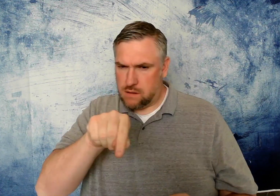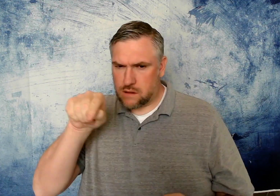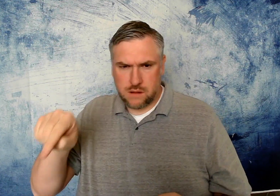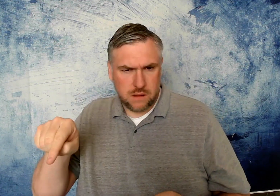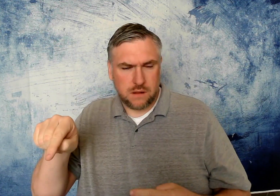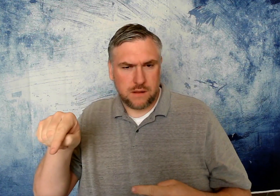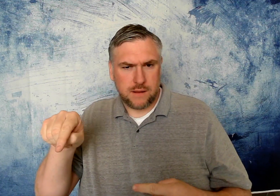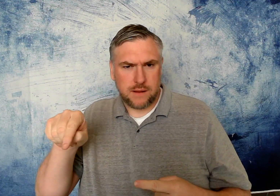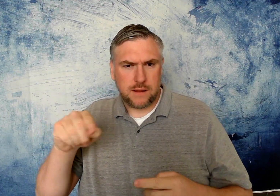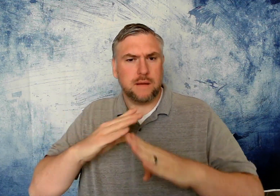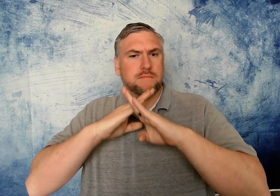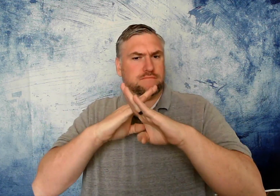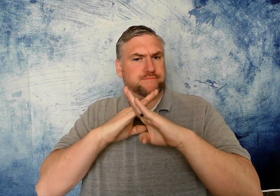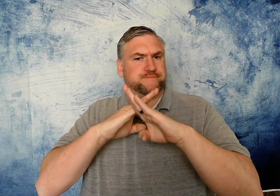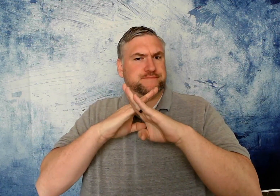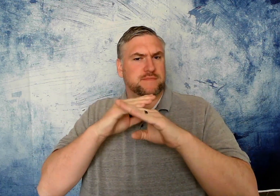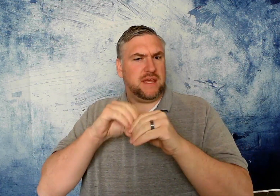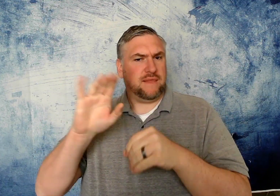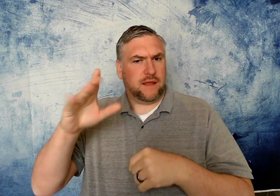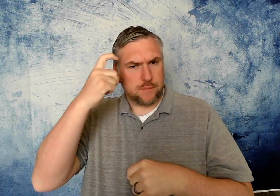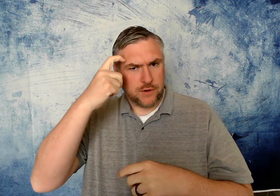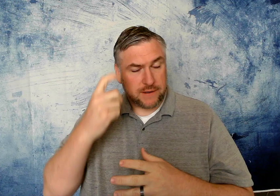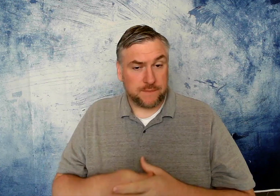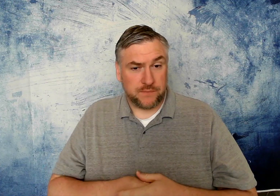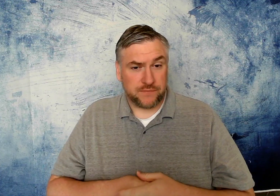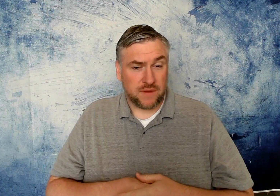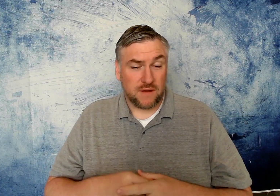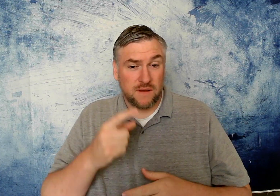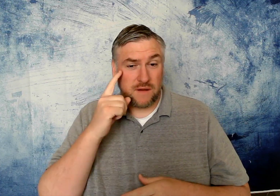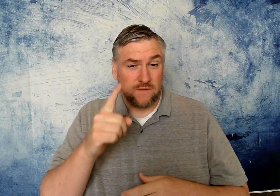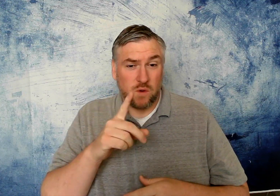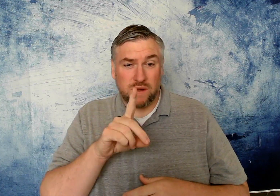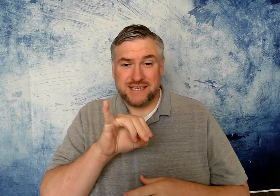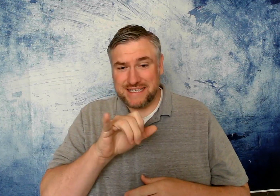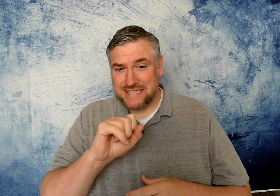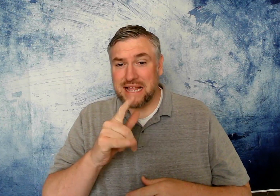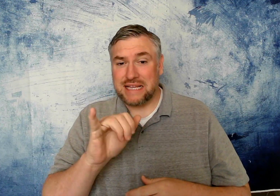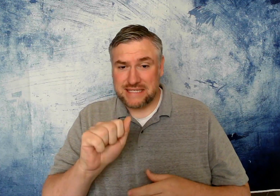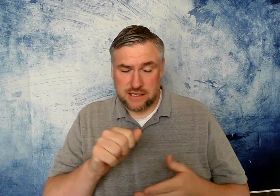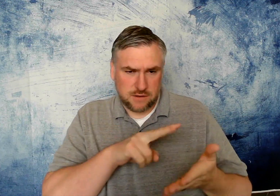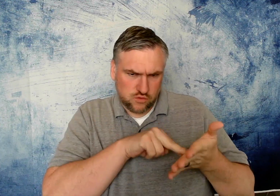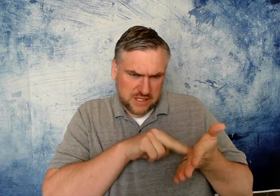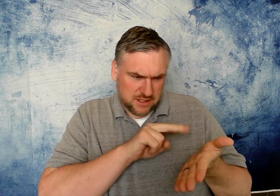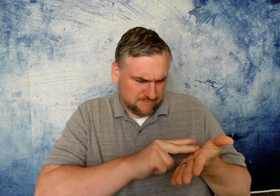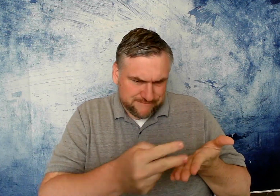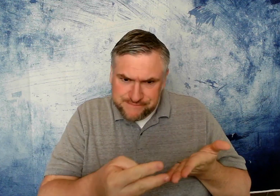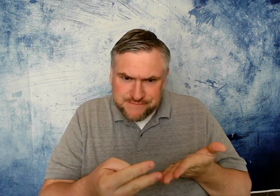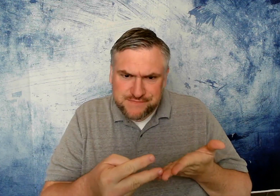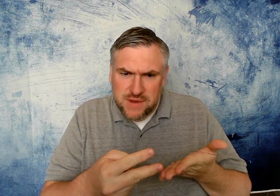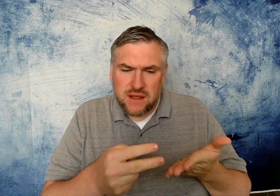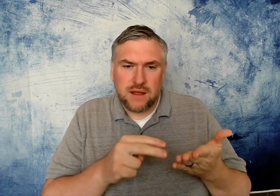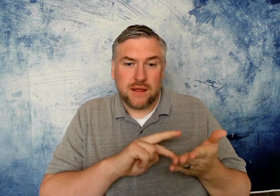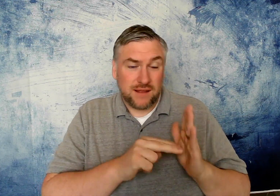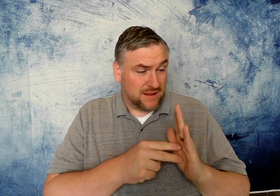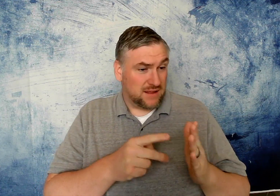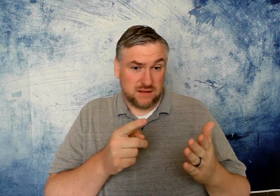something about these individual modes of accessing information that is blocked in their brain. So with